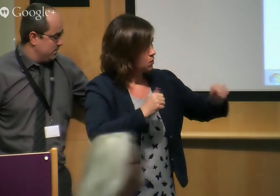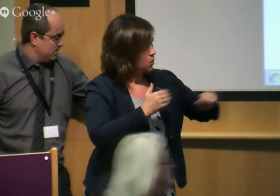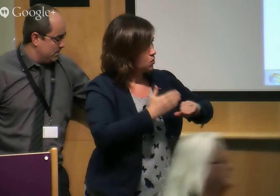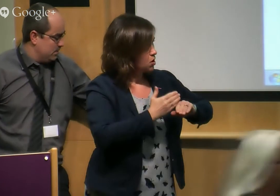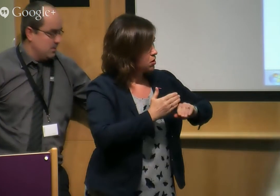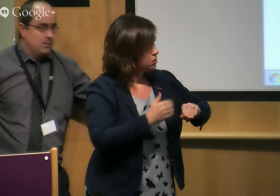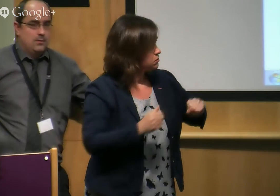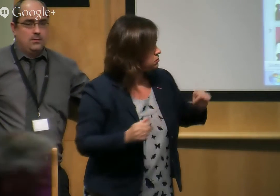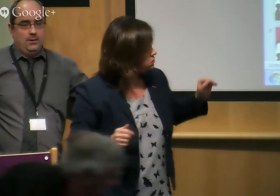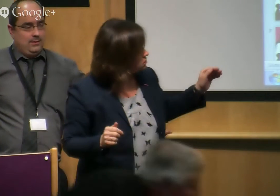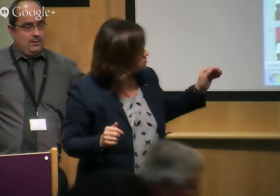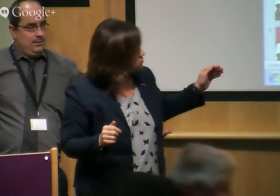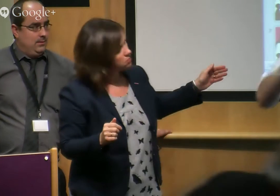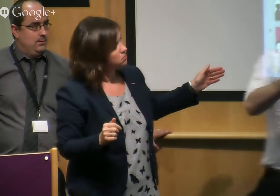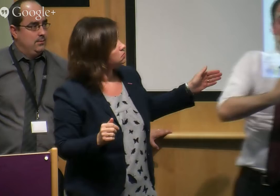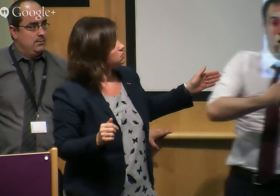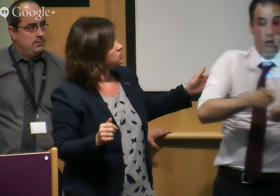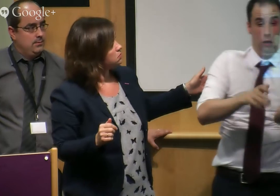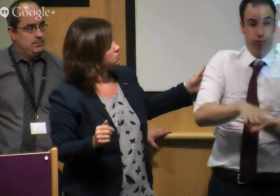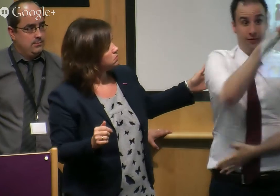Thank you, James, for your presentation.